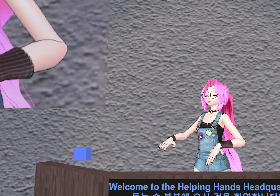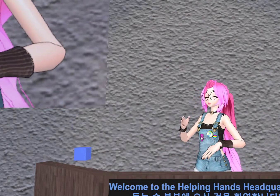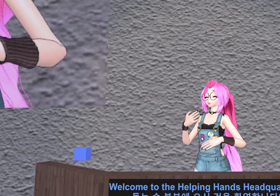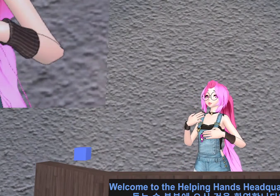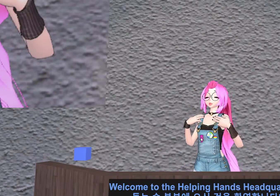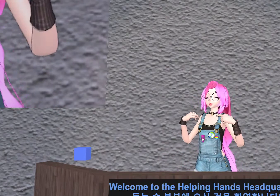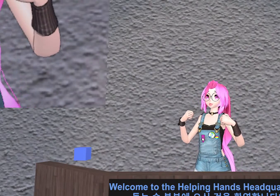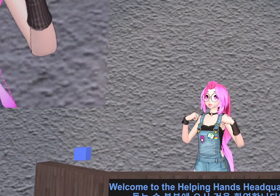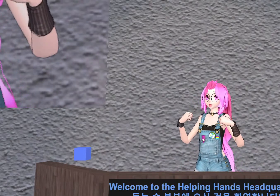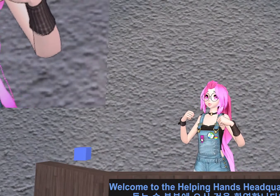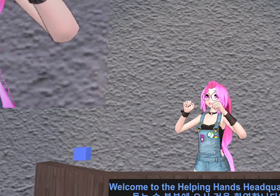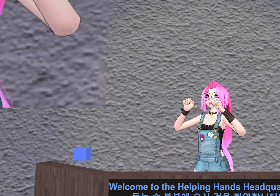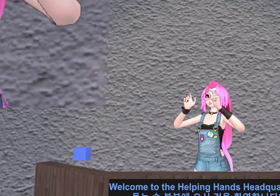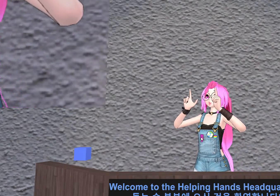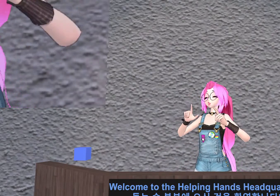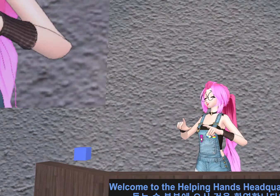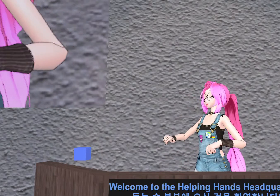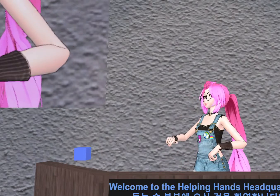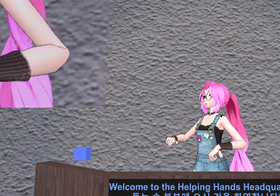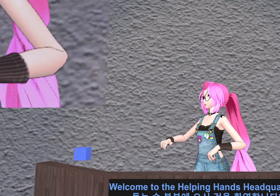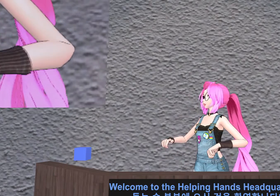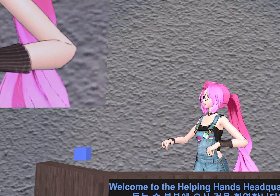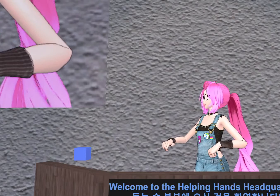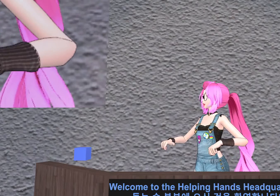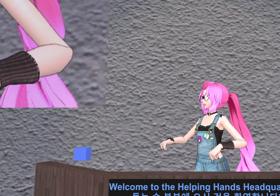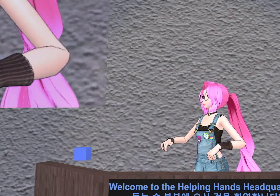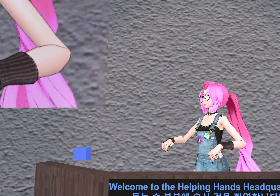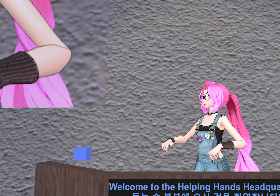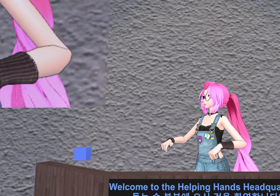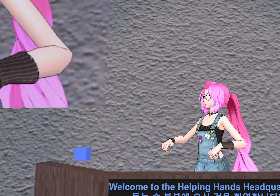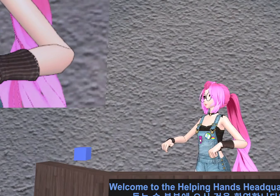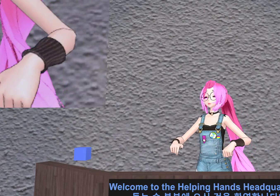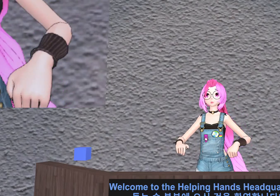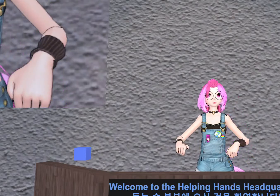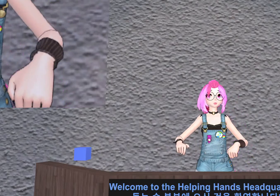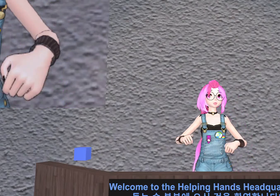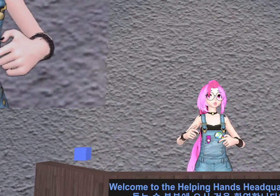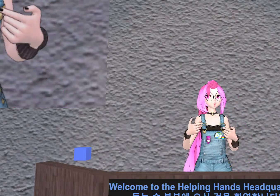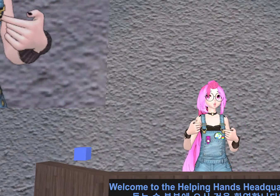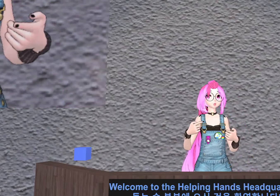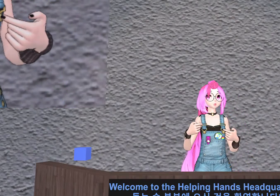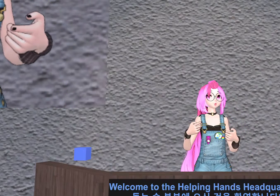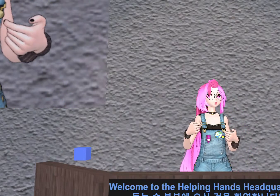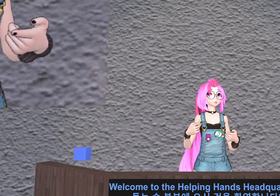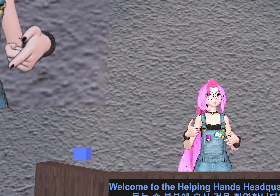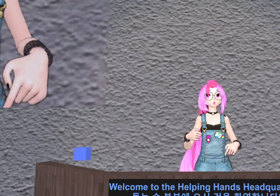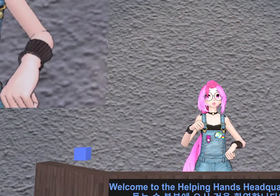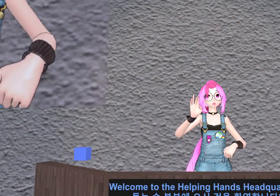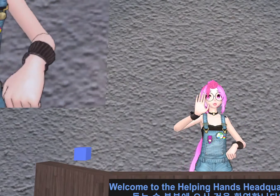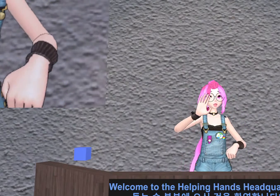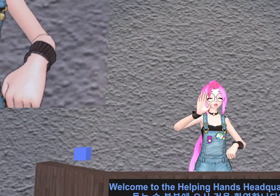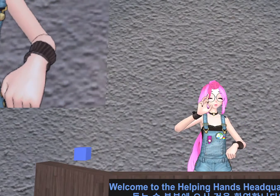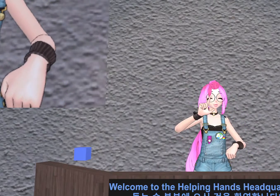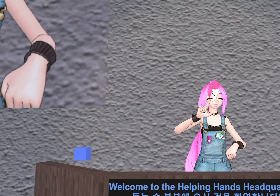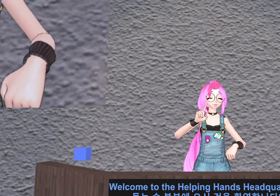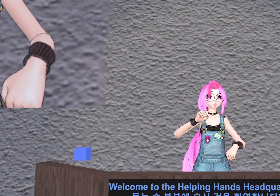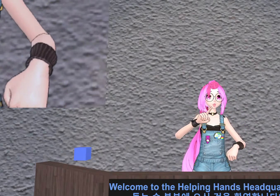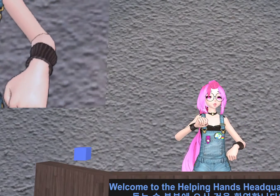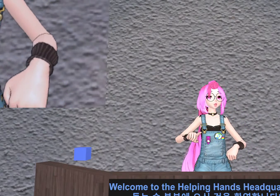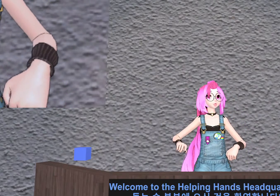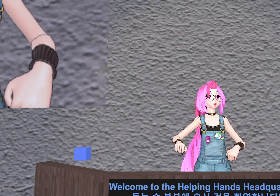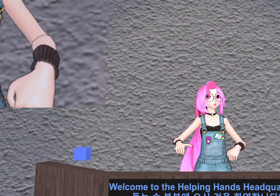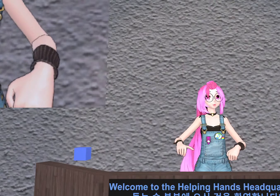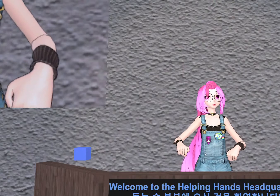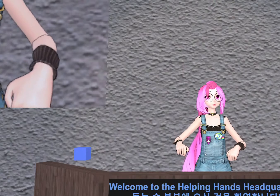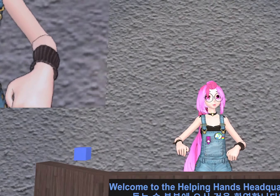Come on. Do you guys need an exercise to wake up? Is that what's going on? I'm gonna do it. Hi.